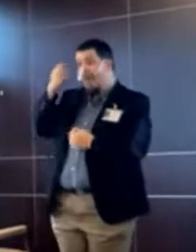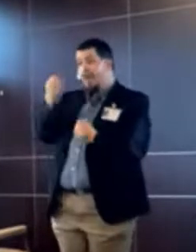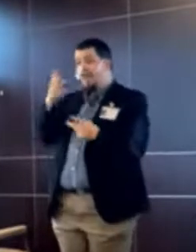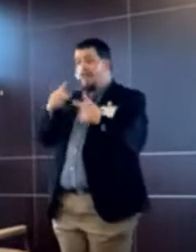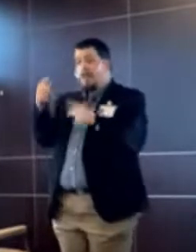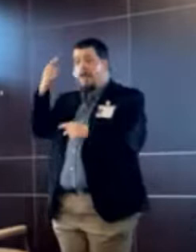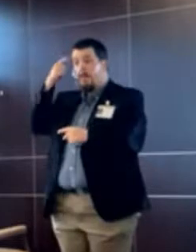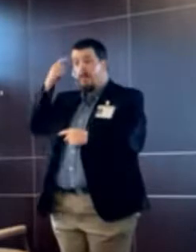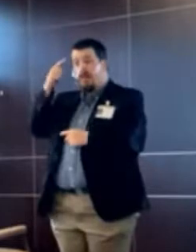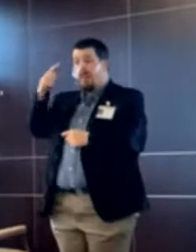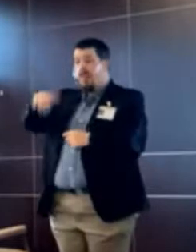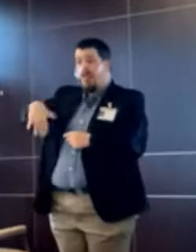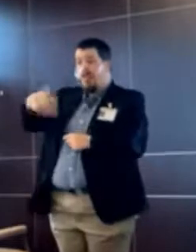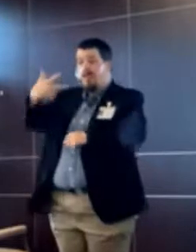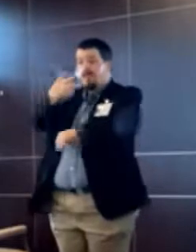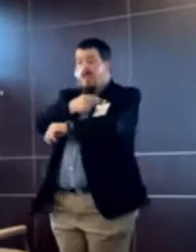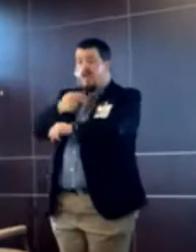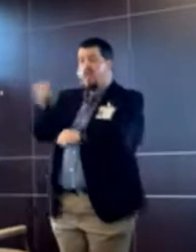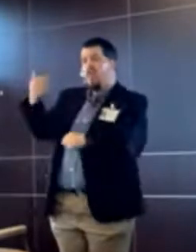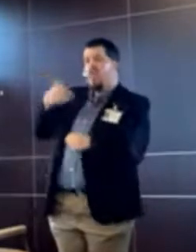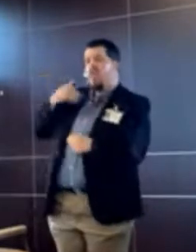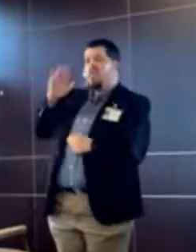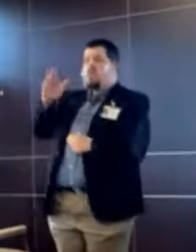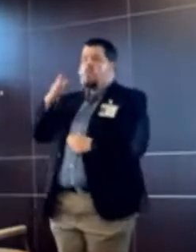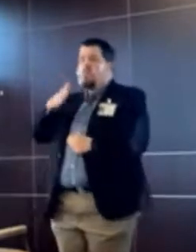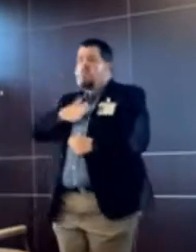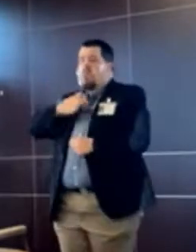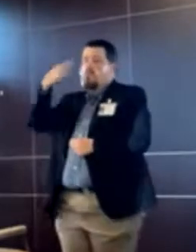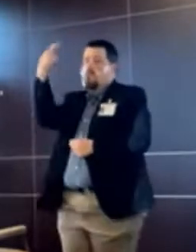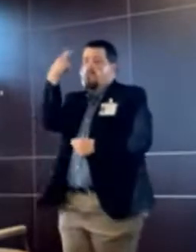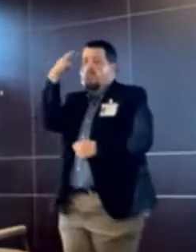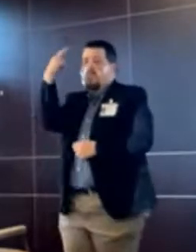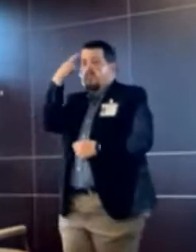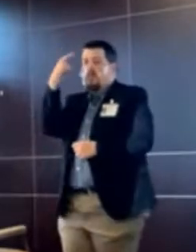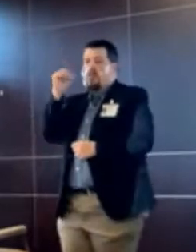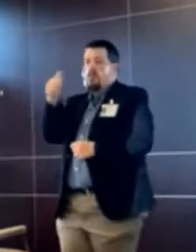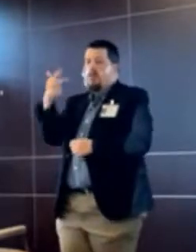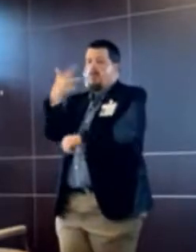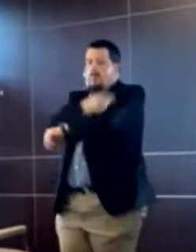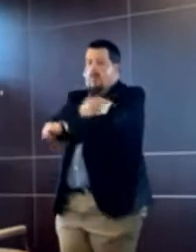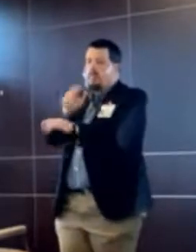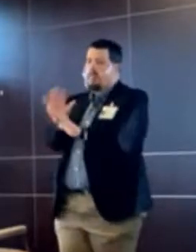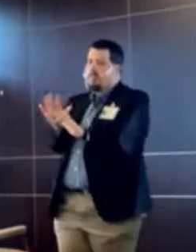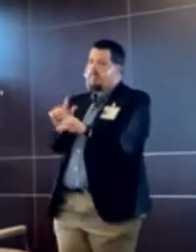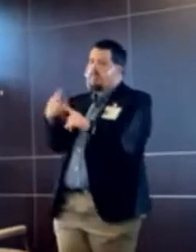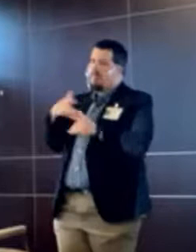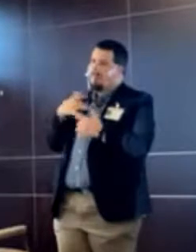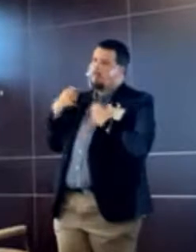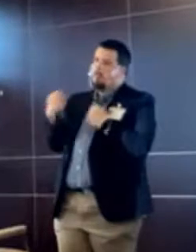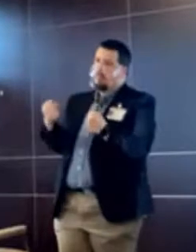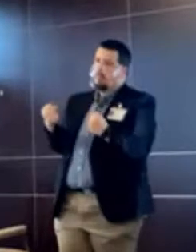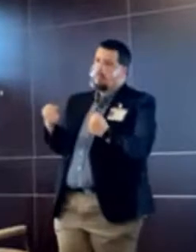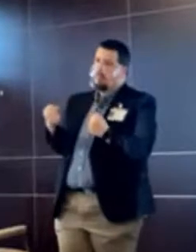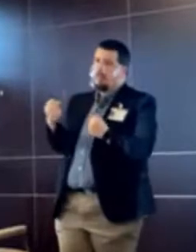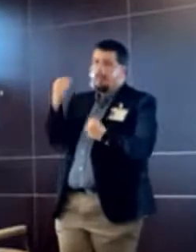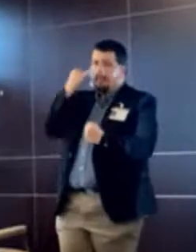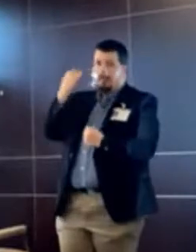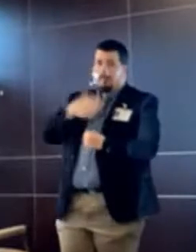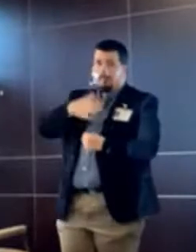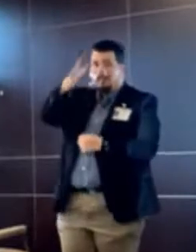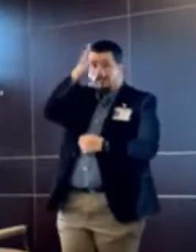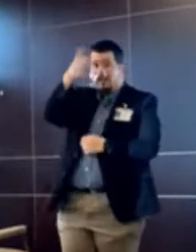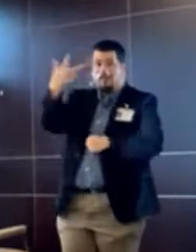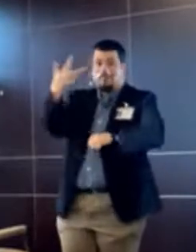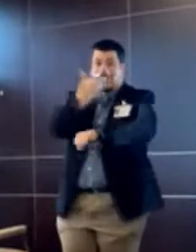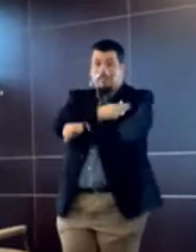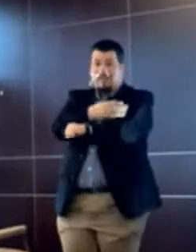people's minds who haven't been vaccinated yet, they have their reasonable reasons to not be vaccinated. But I feel very strongly that had my dad been